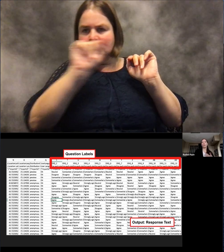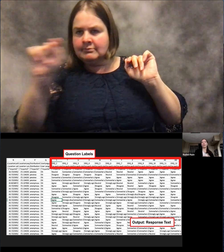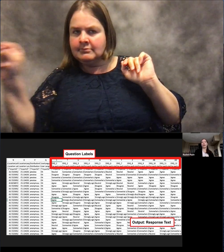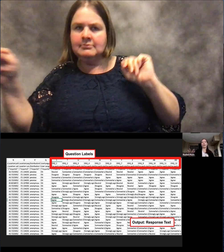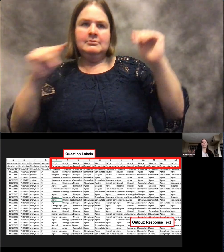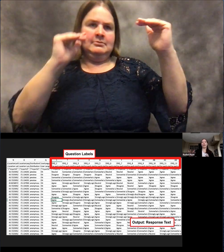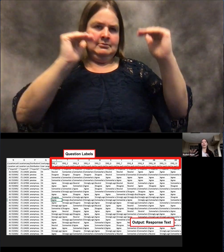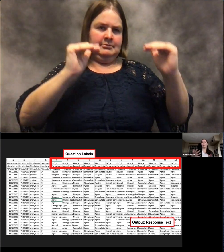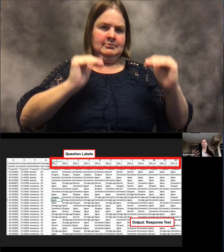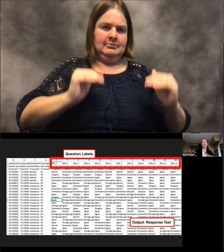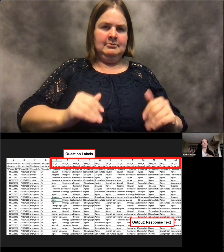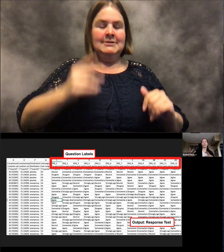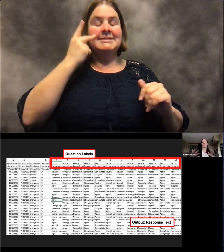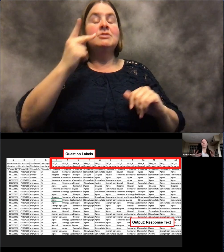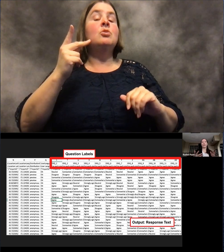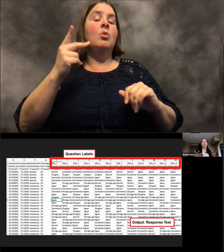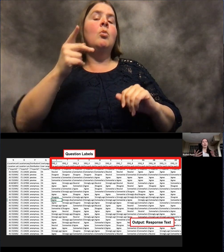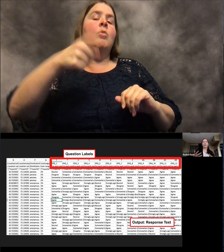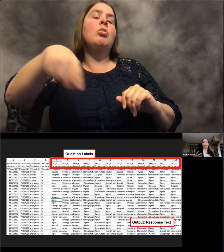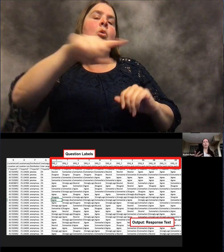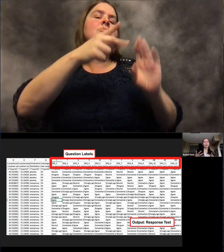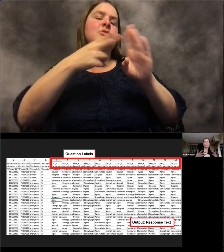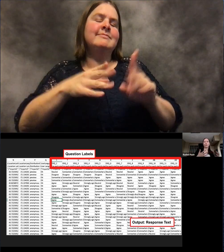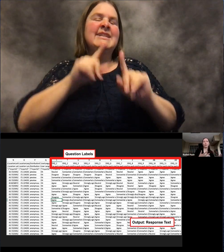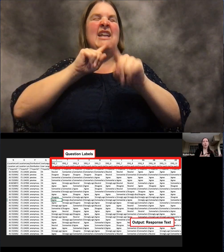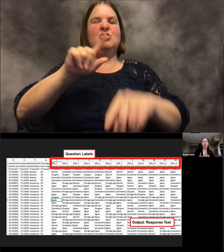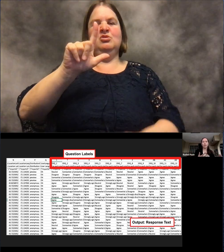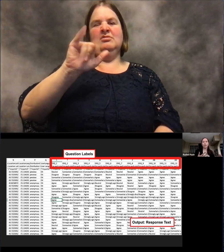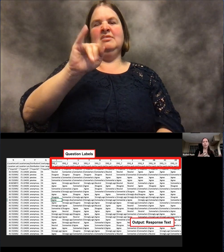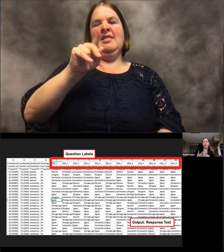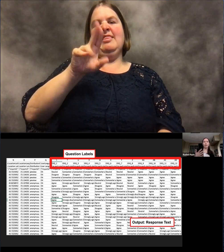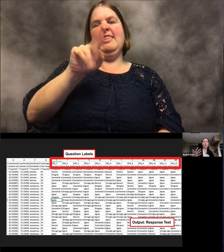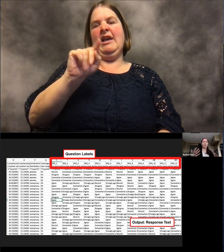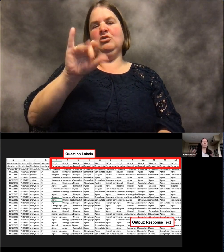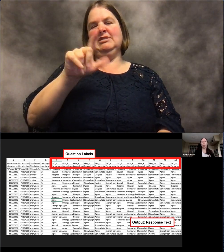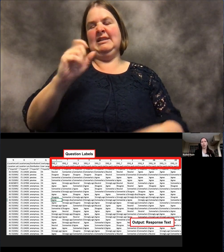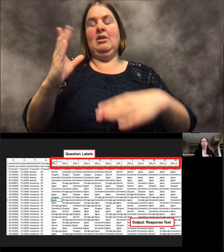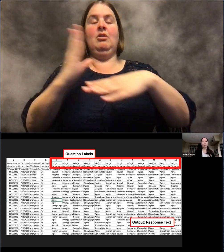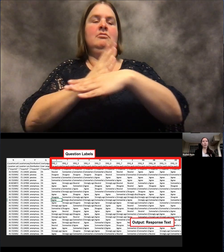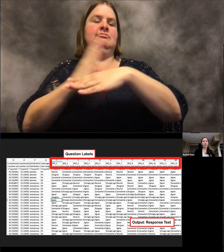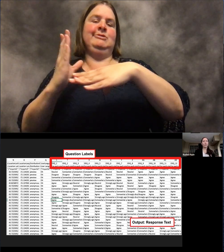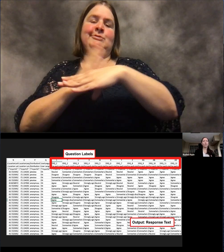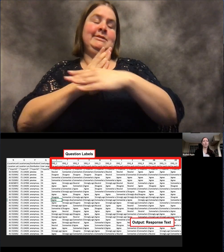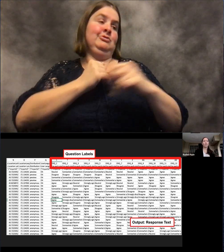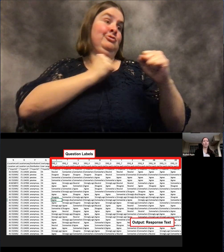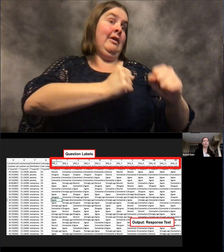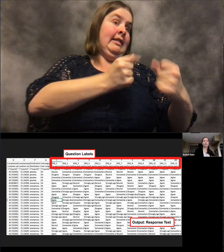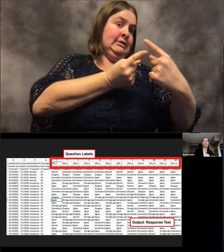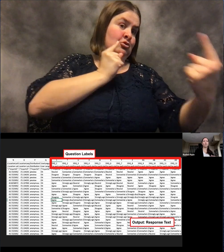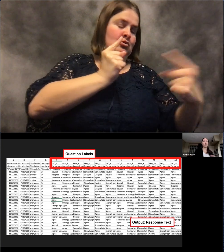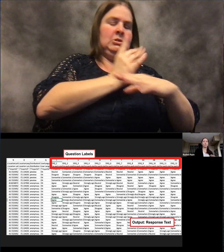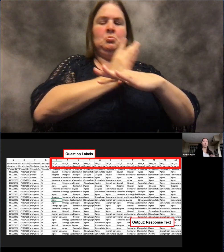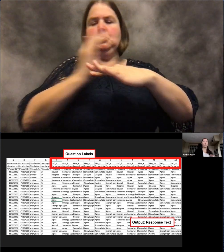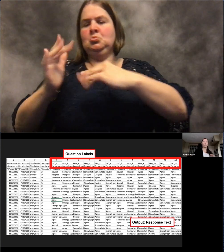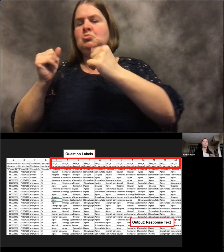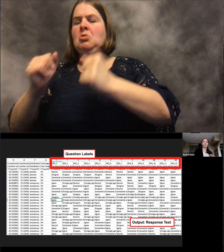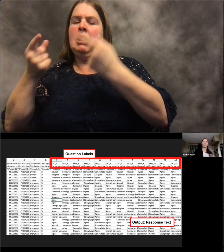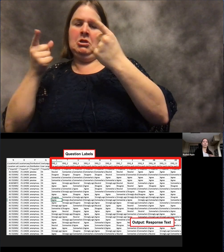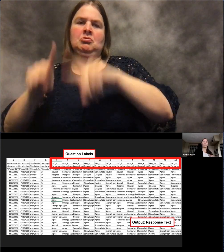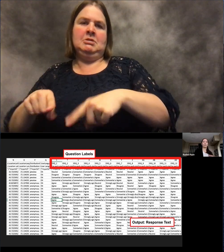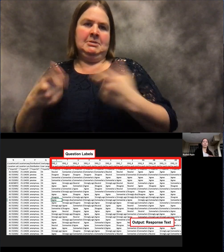So this was a Likert scale from, I think, strongly disagree to strongly agree.